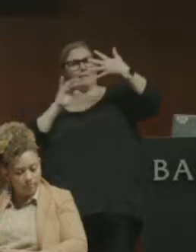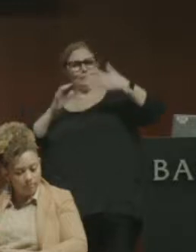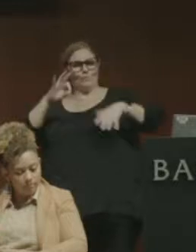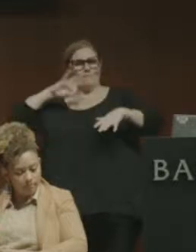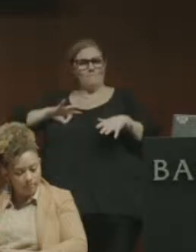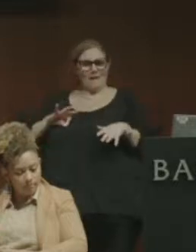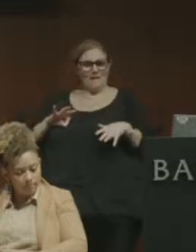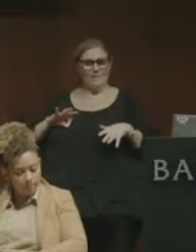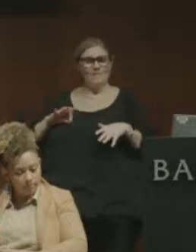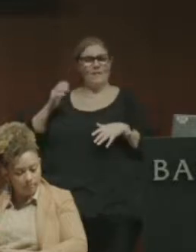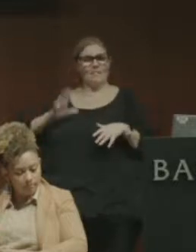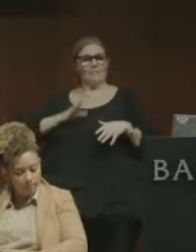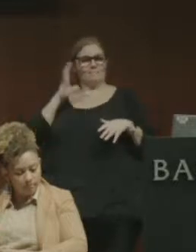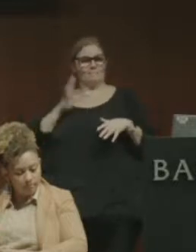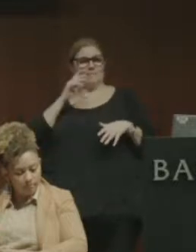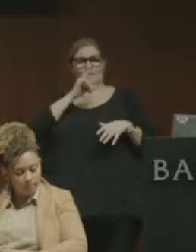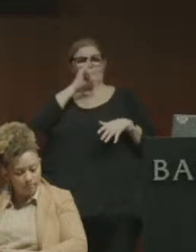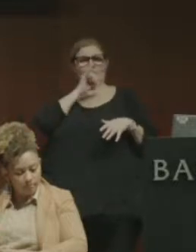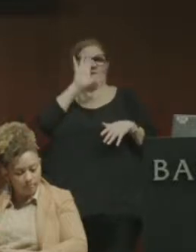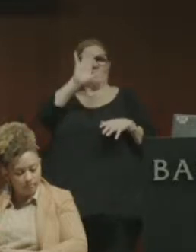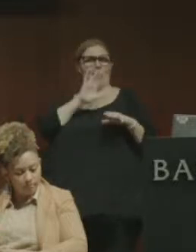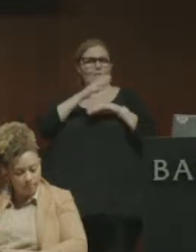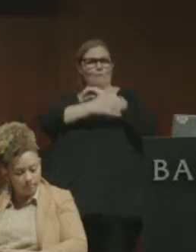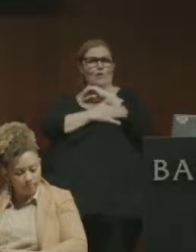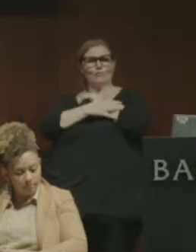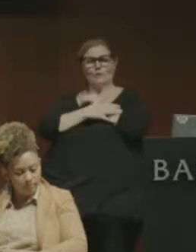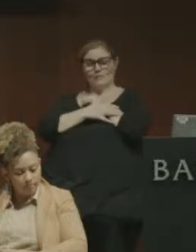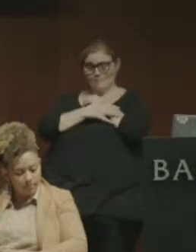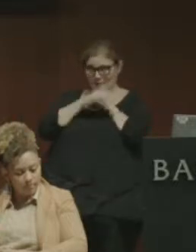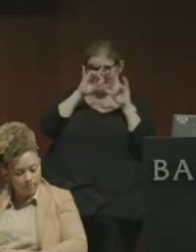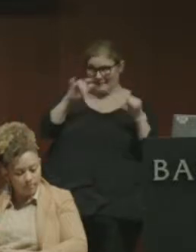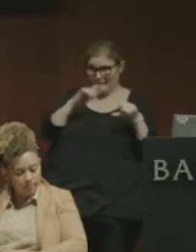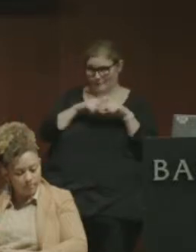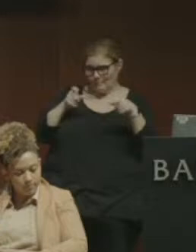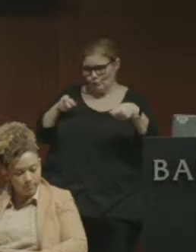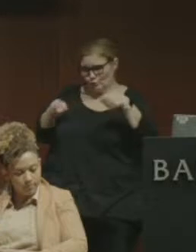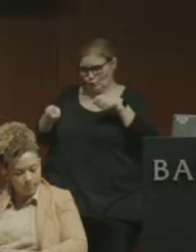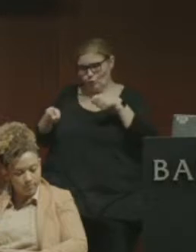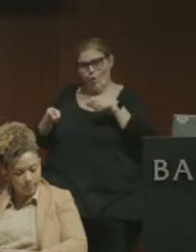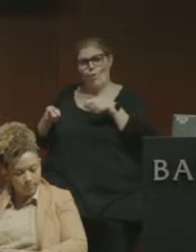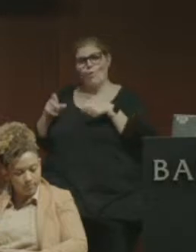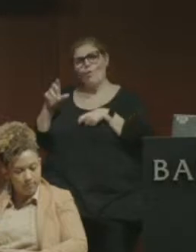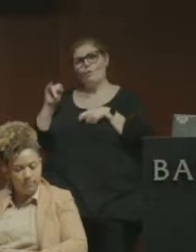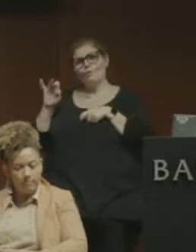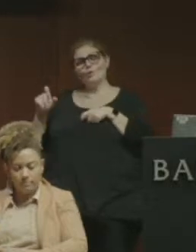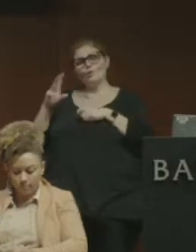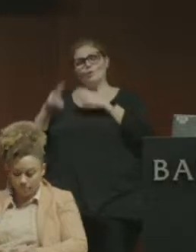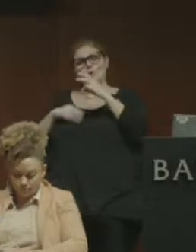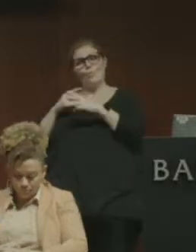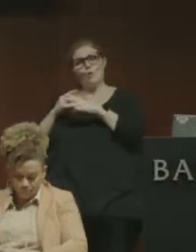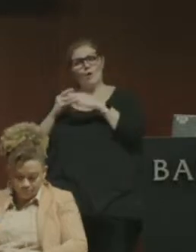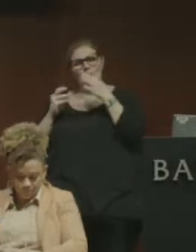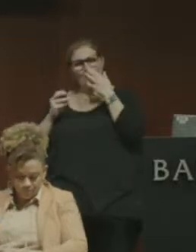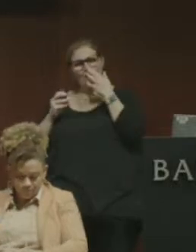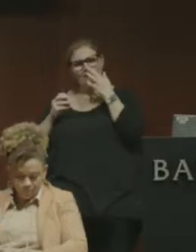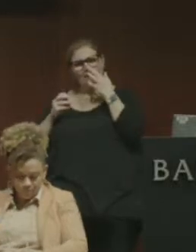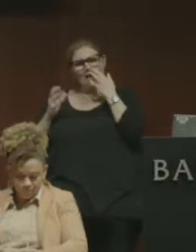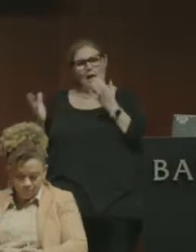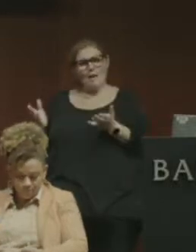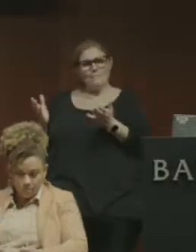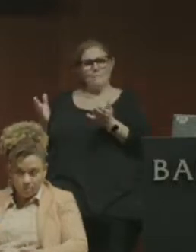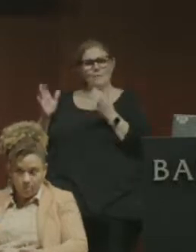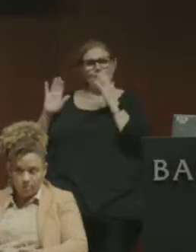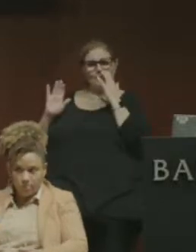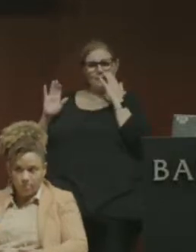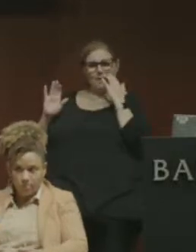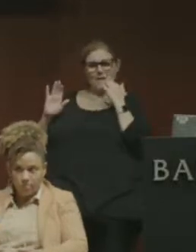benefit the upper class of their countries while exercising control on the colonial world and promote their